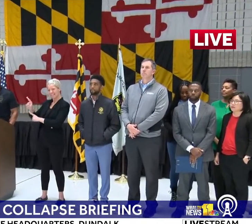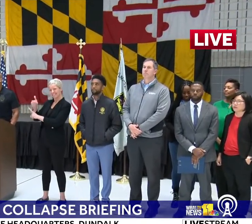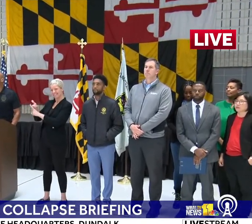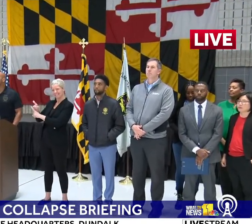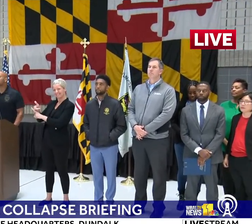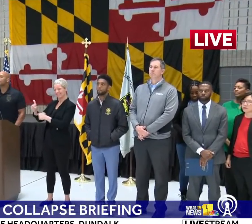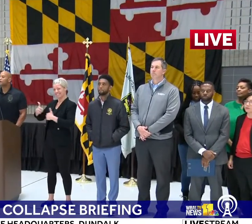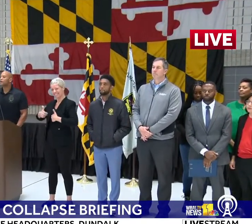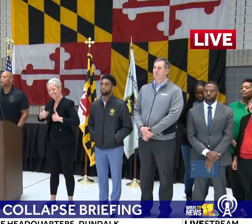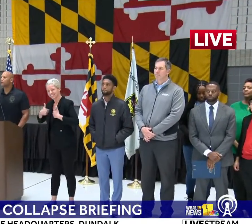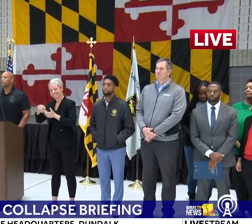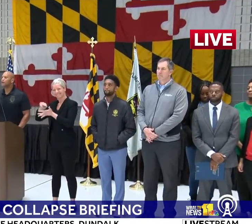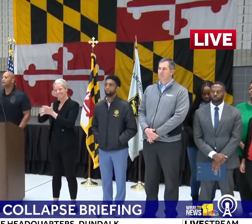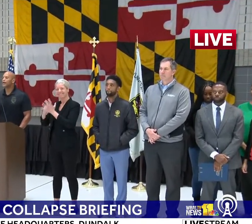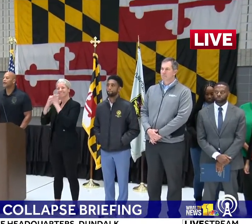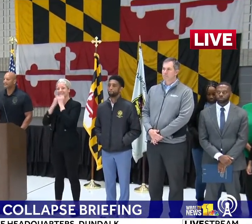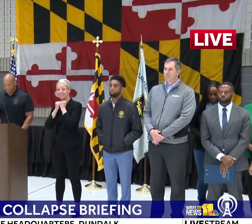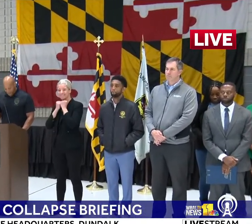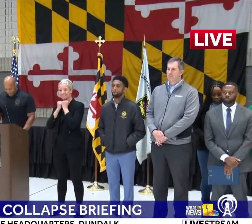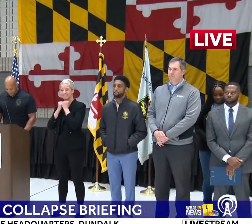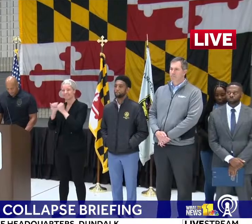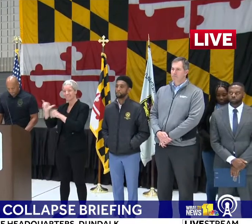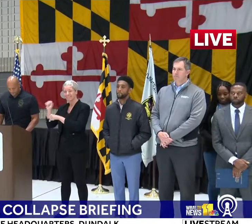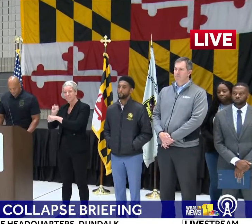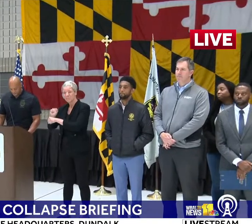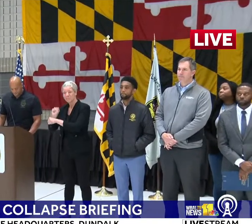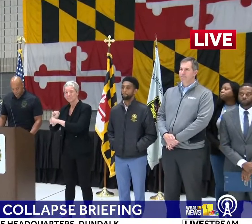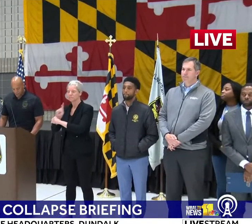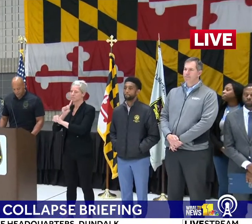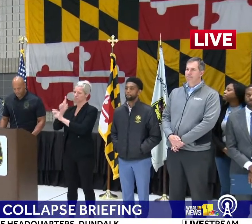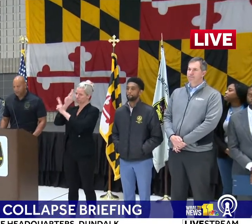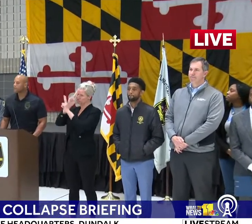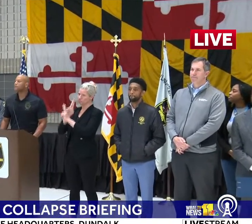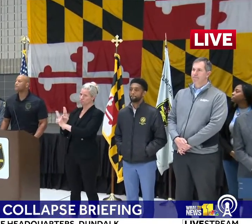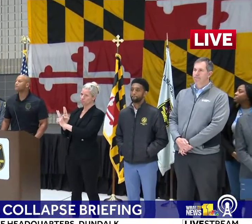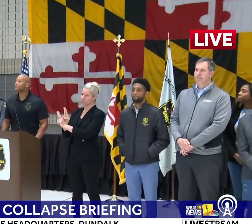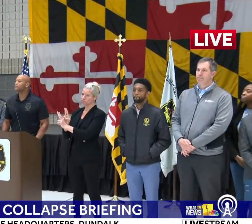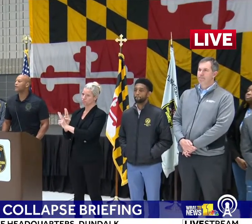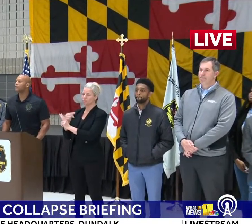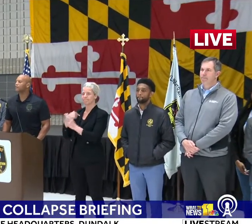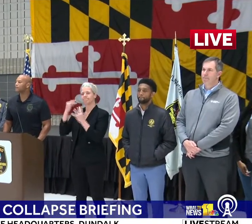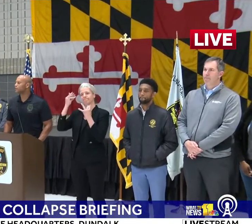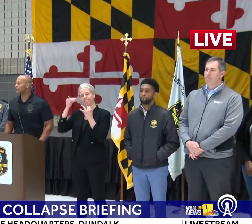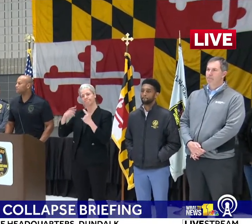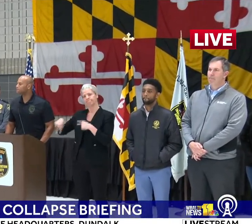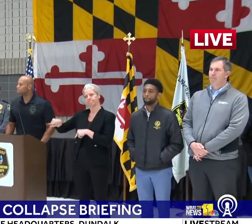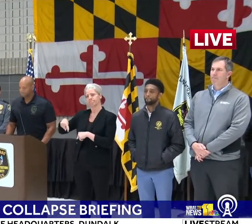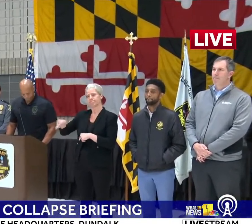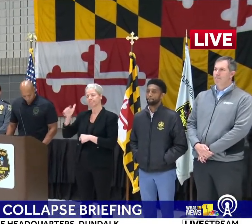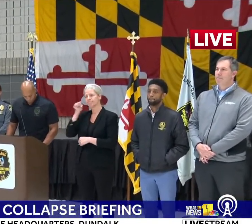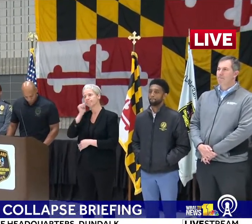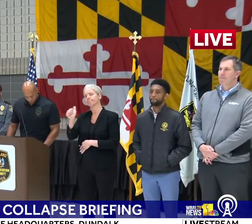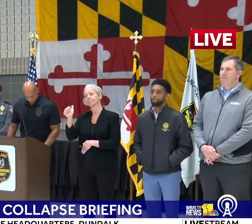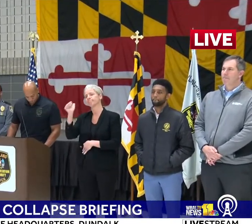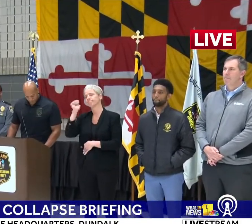lives had meaning. Their work had dignity. And we think about them every single